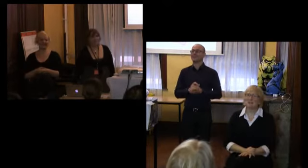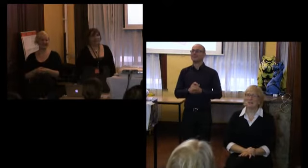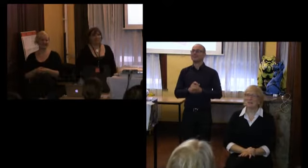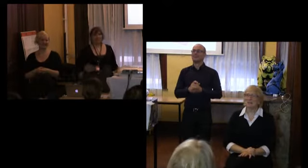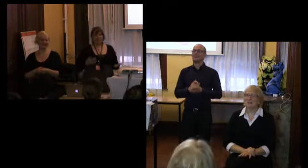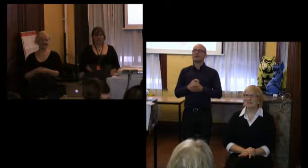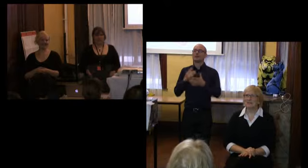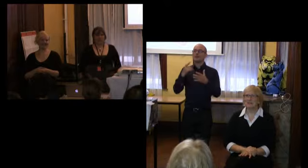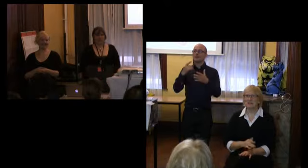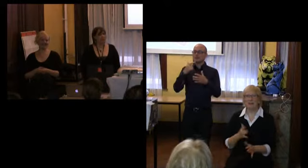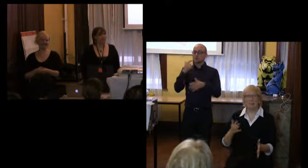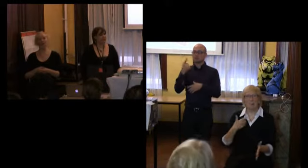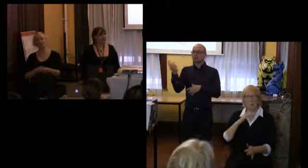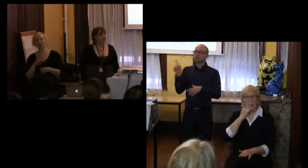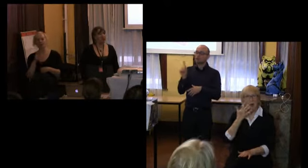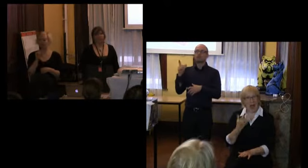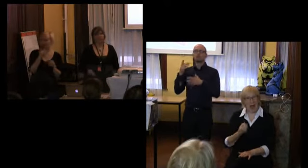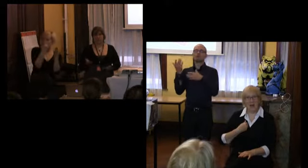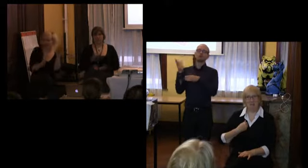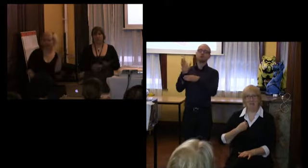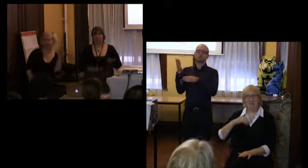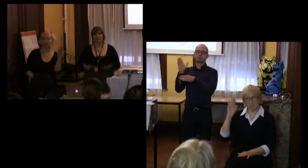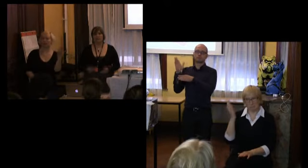So it will be some presentations, but also